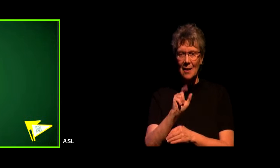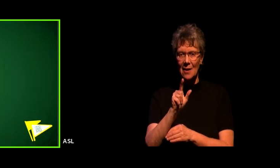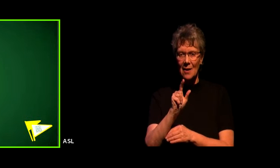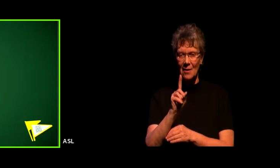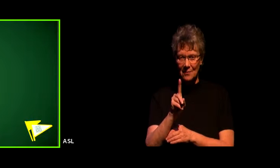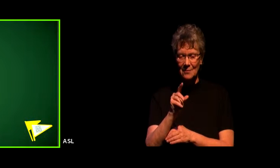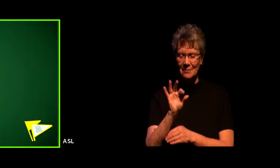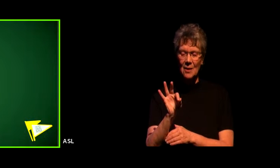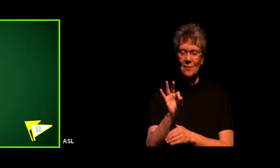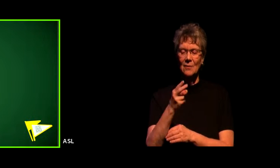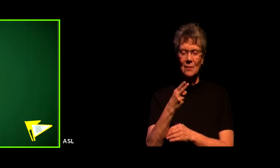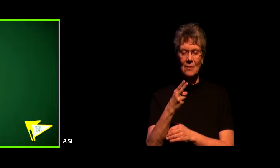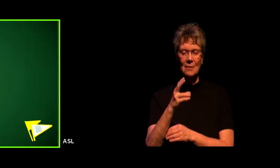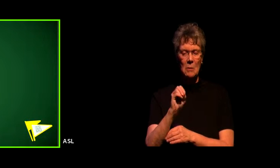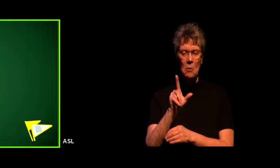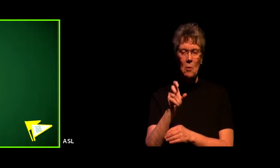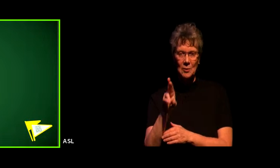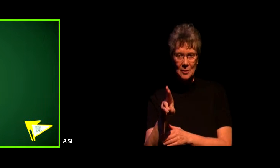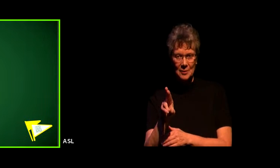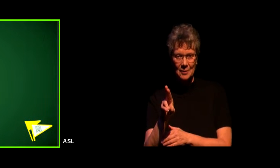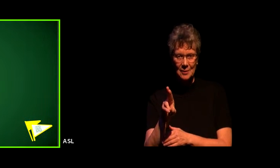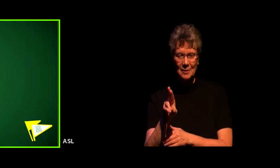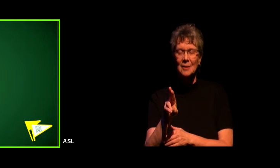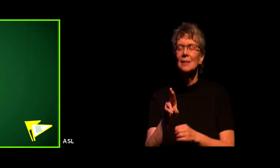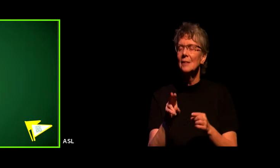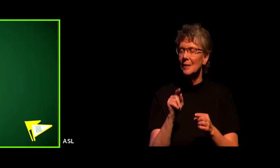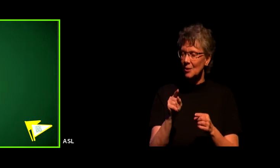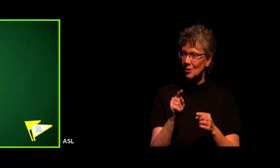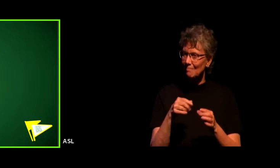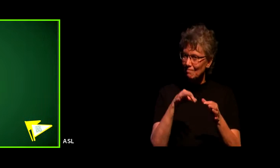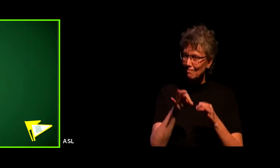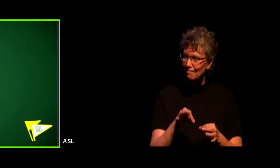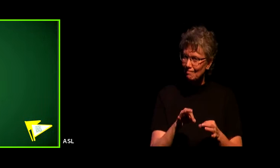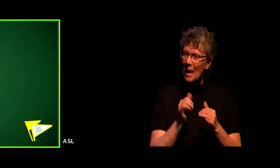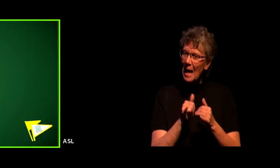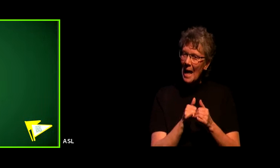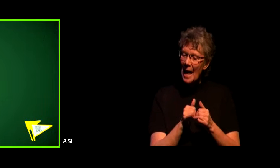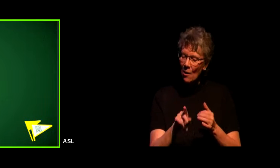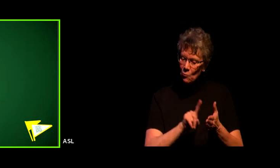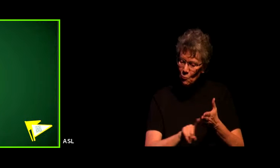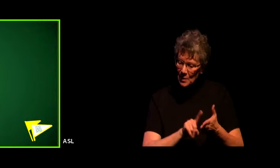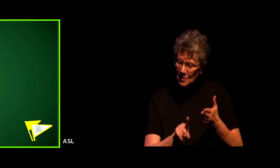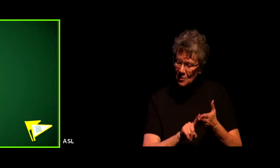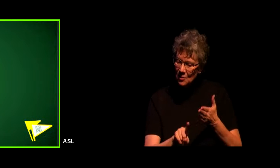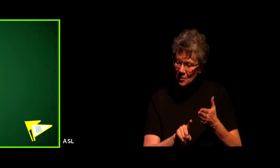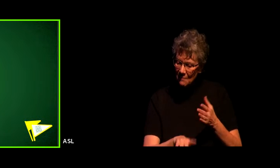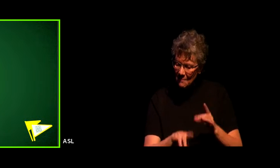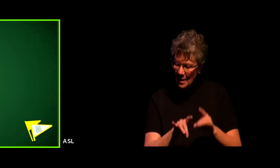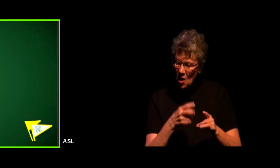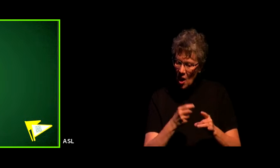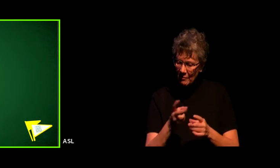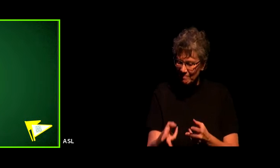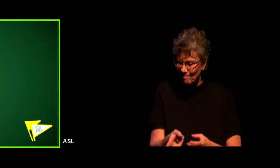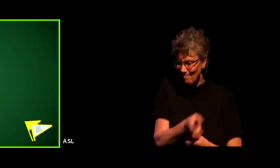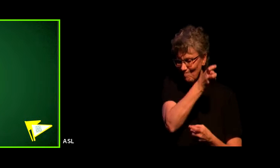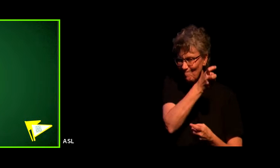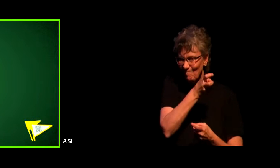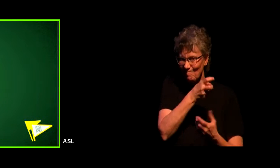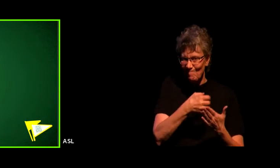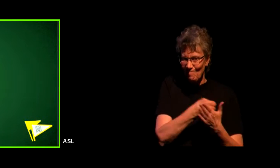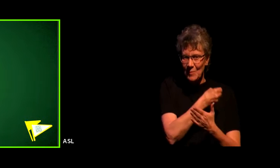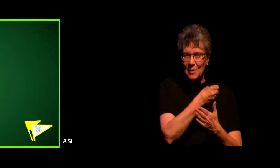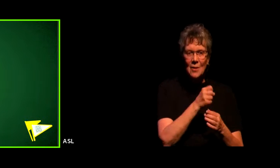knowledge, often of Indigenous lands and histories, gets taken up in conspiritual and cult movements. And yeah, she'll get to tell you about all kinds of